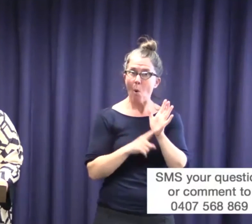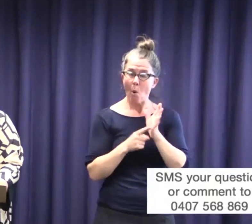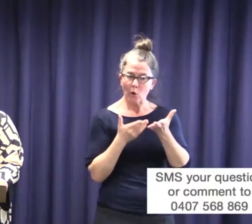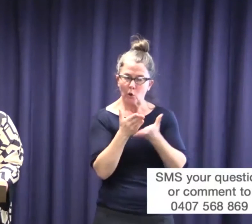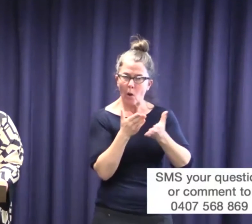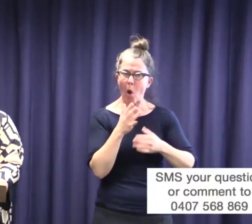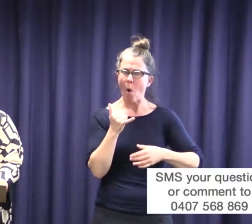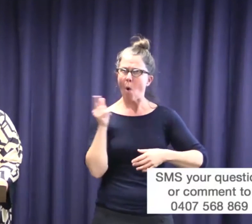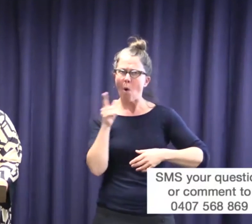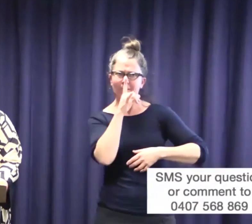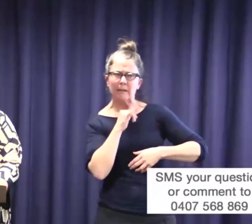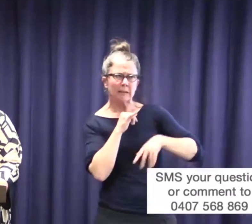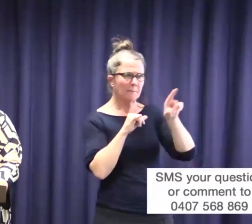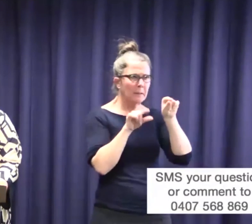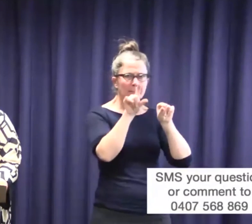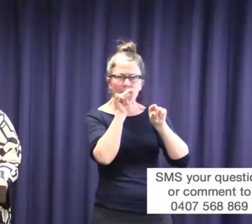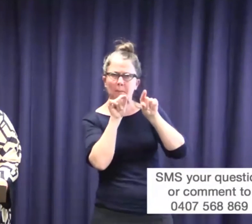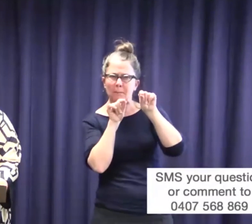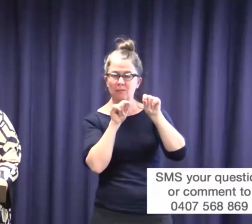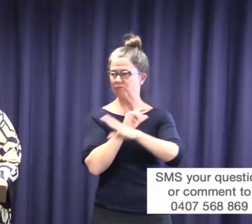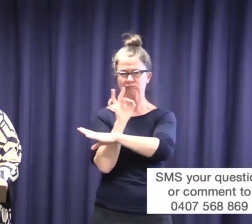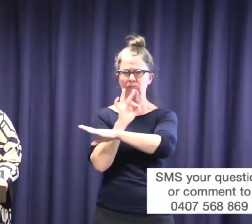select services? All.